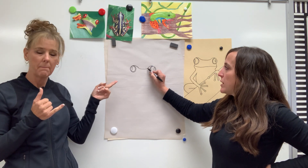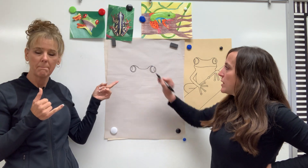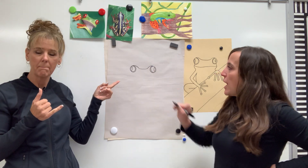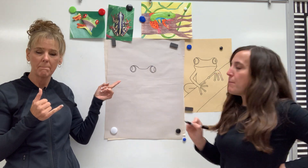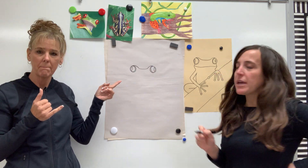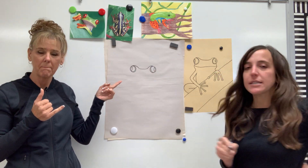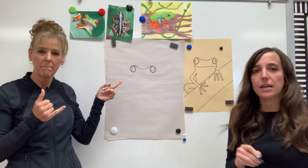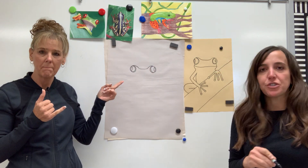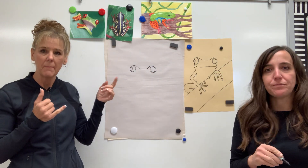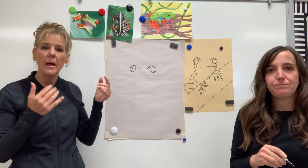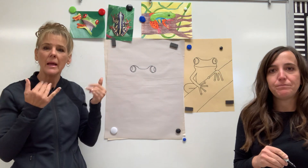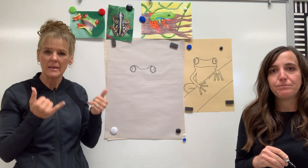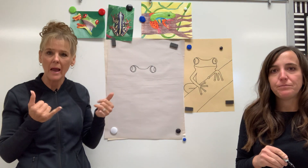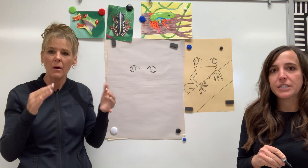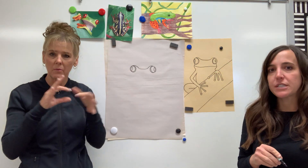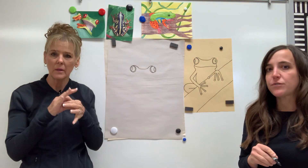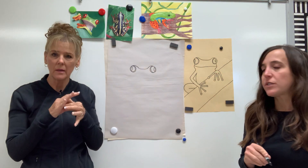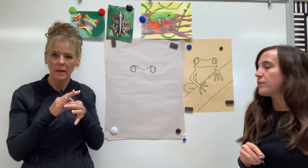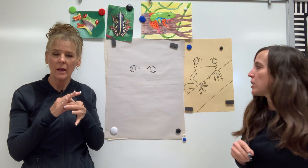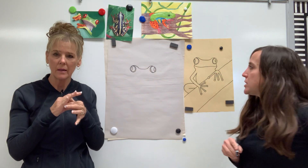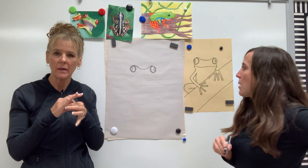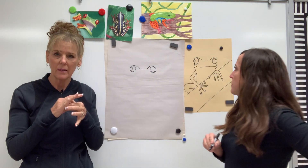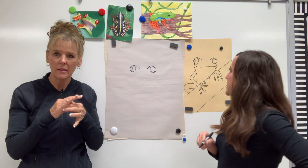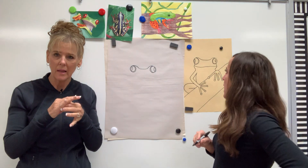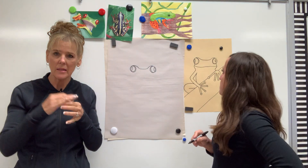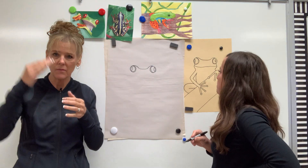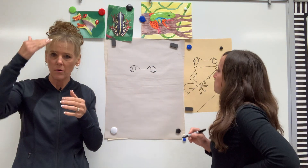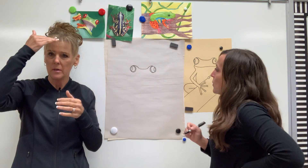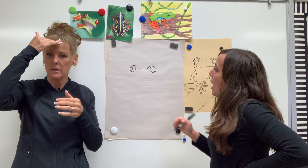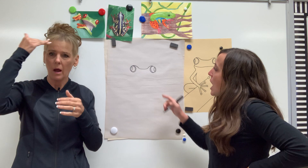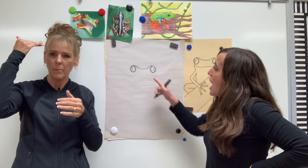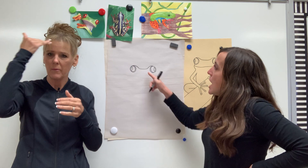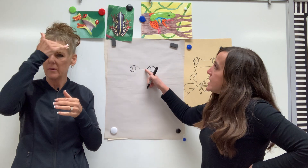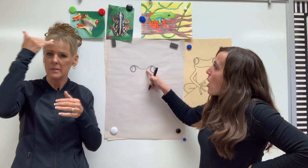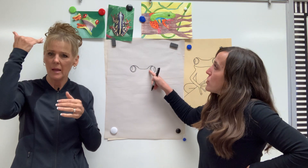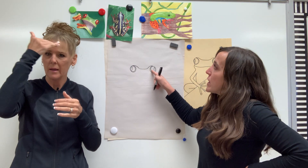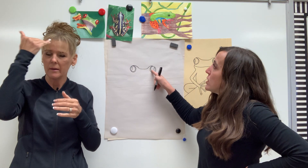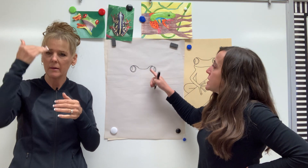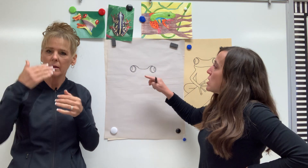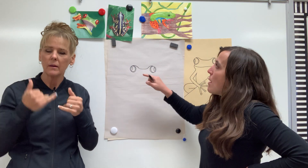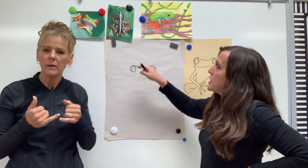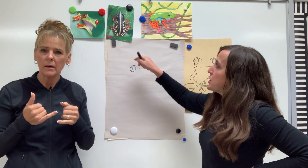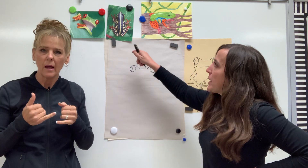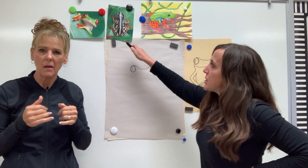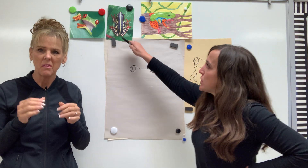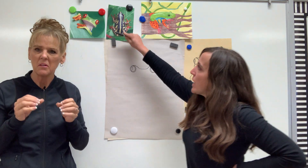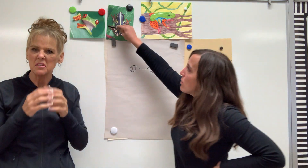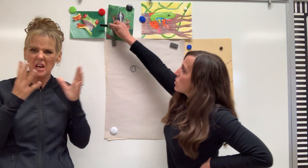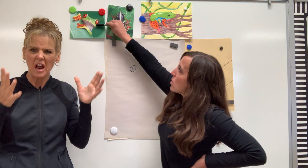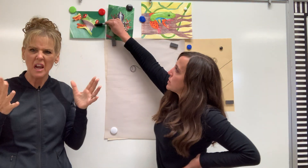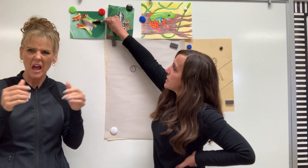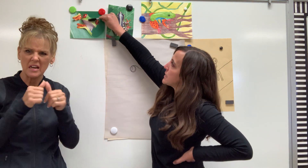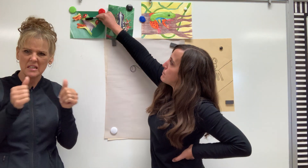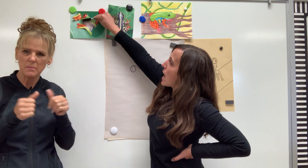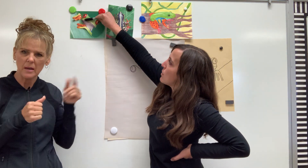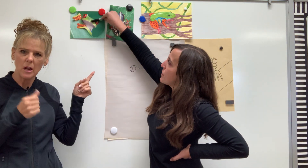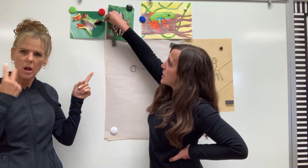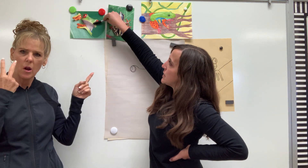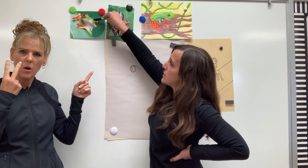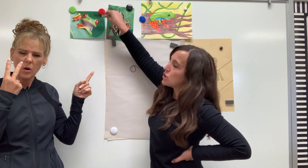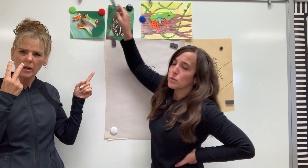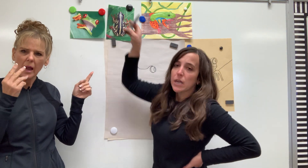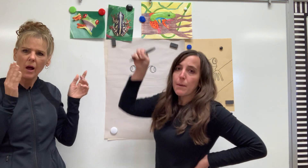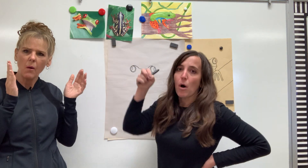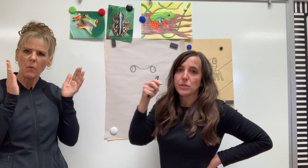line and make it touch. This is for the very top of his head. Now, there is not much space. Look how close his